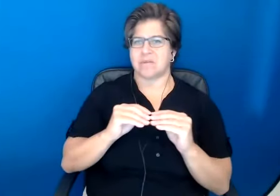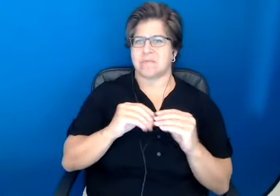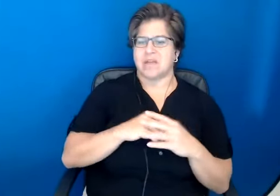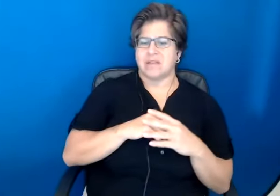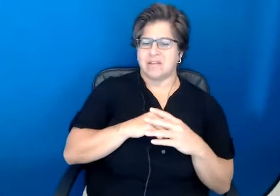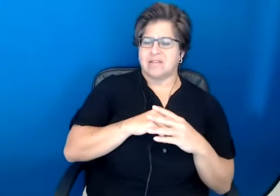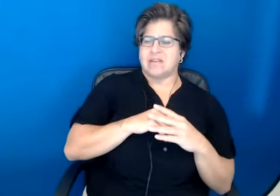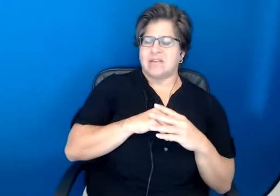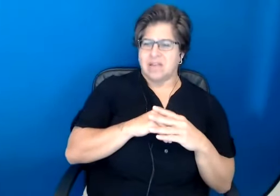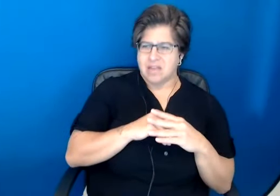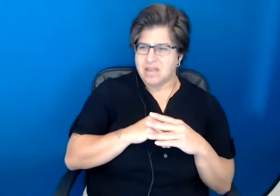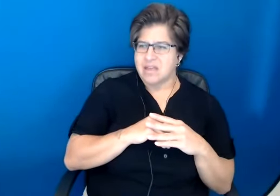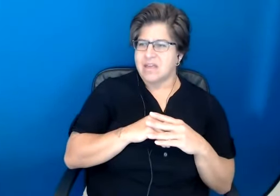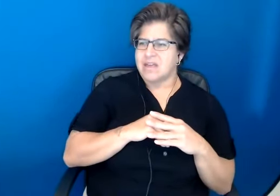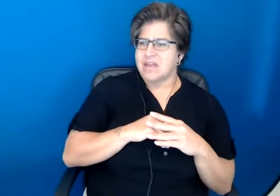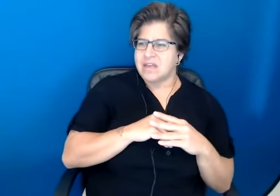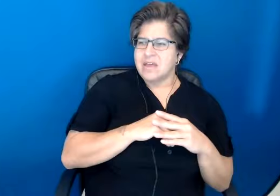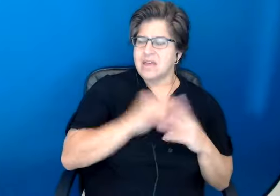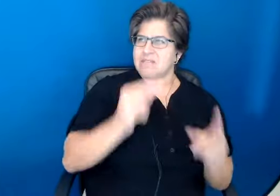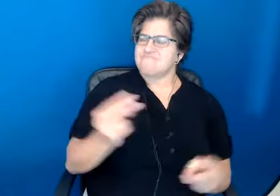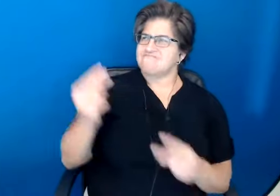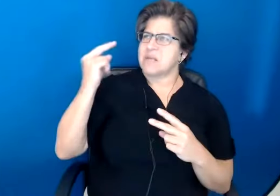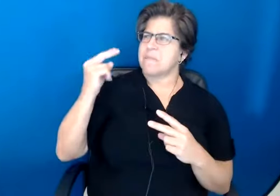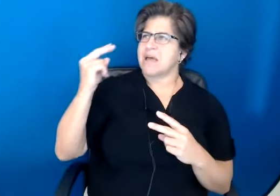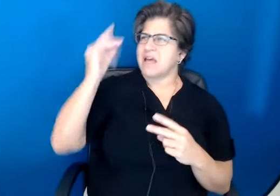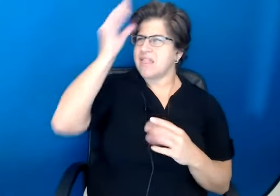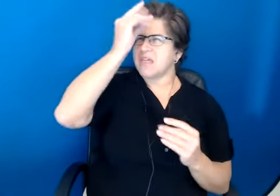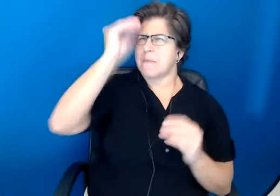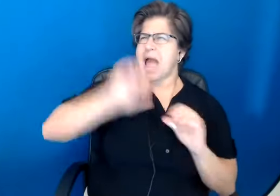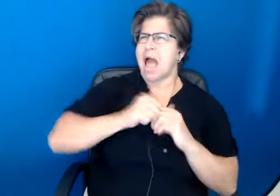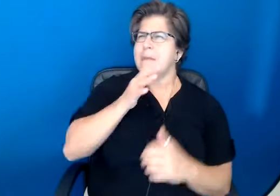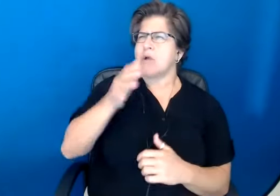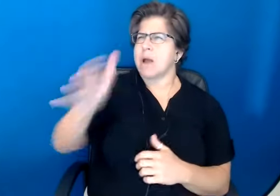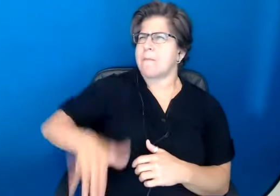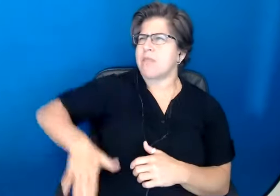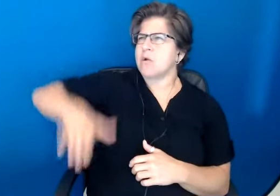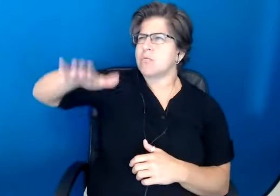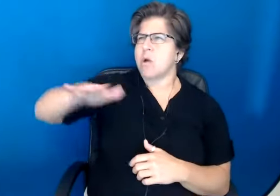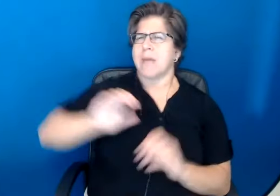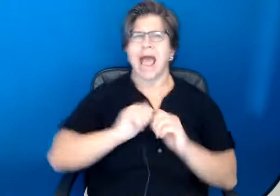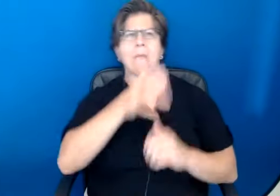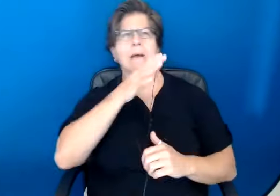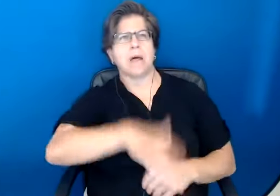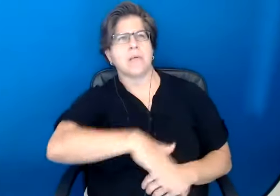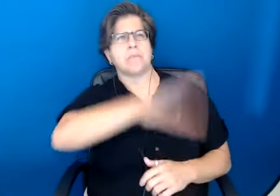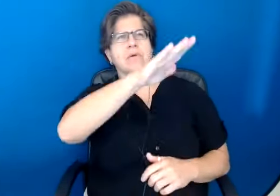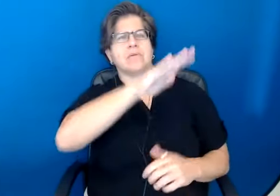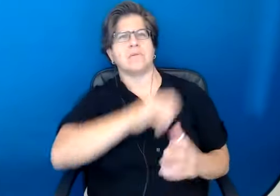couldn't speak to her. And it was because I was being ridiculed, and it was because I was being put down. But my sponsor did take me aside and say to me,